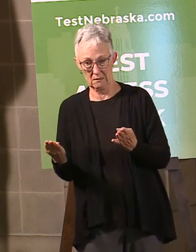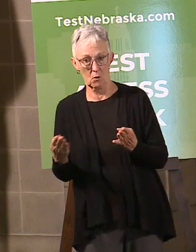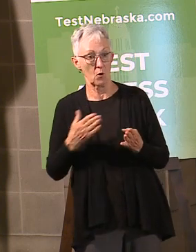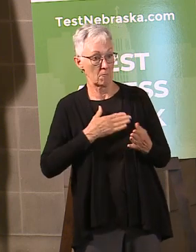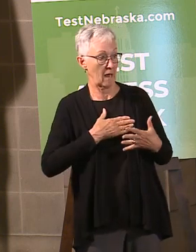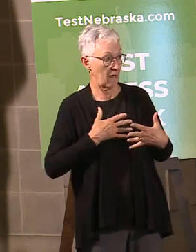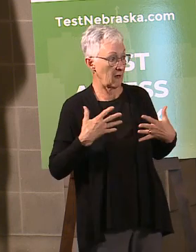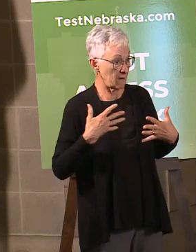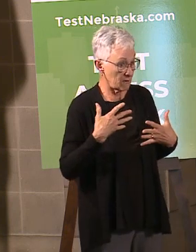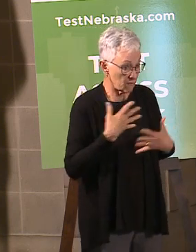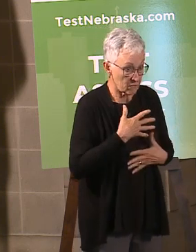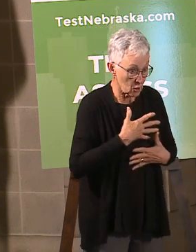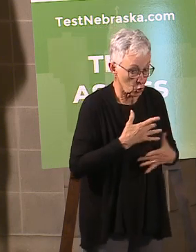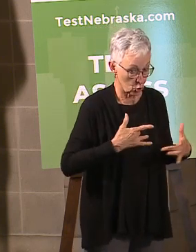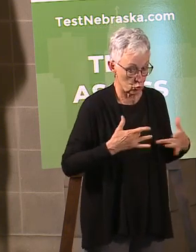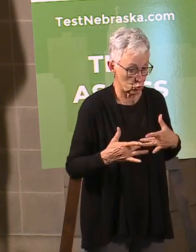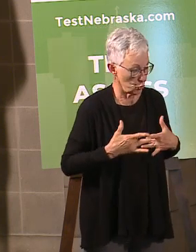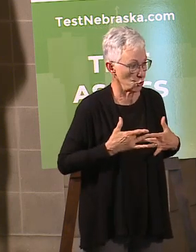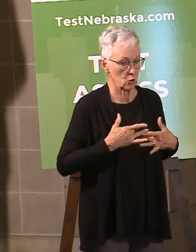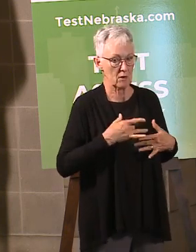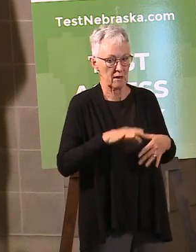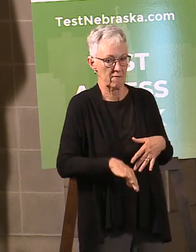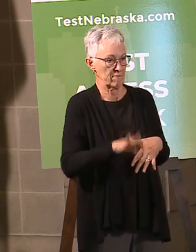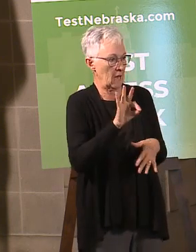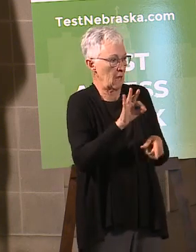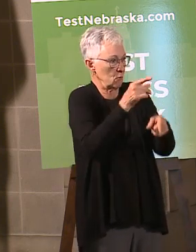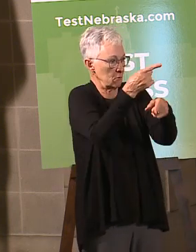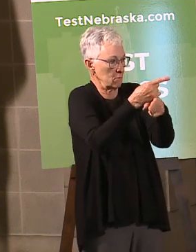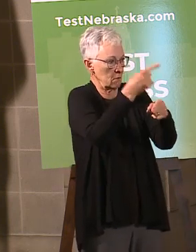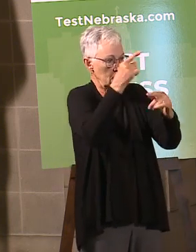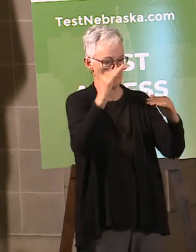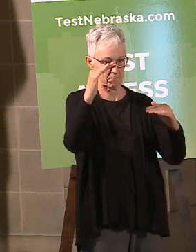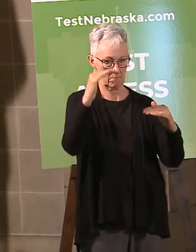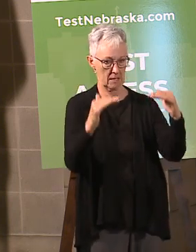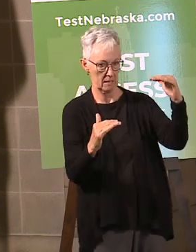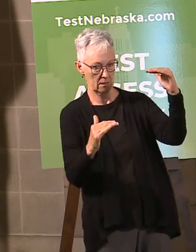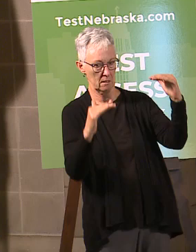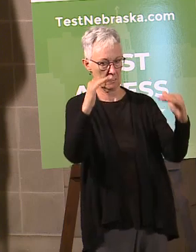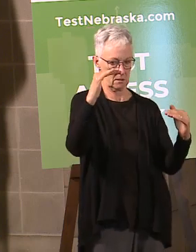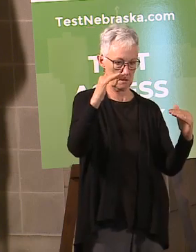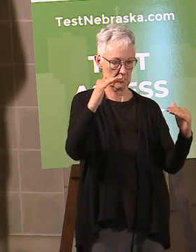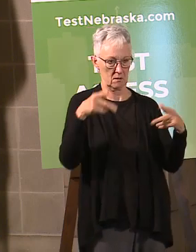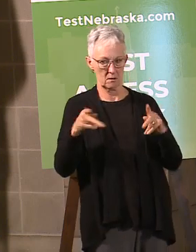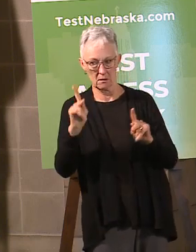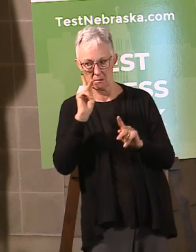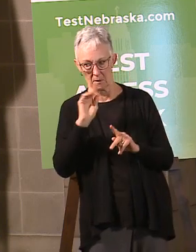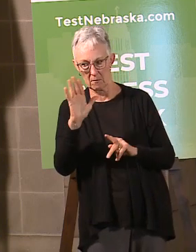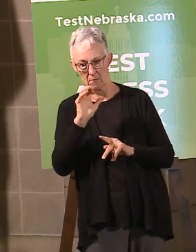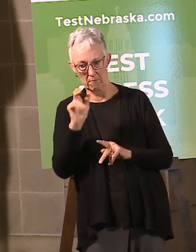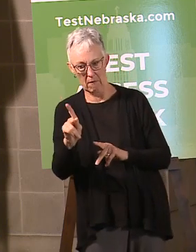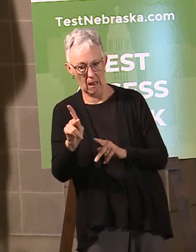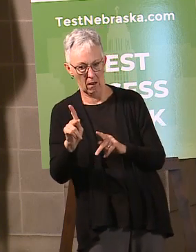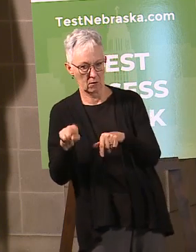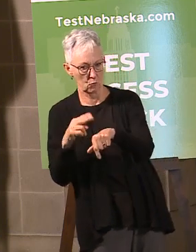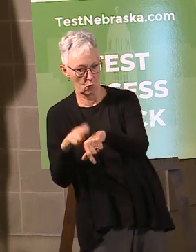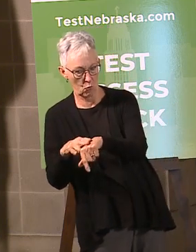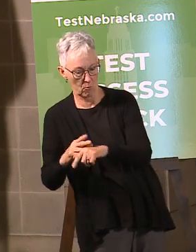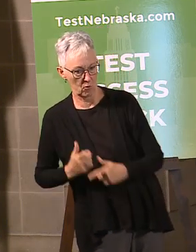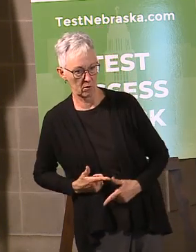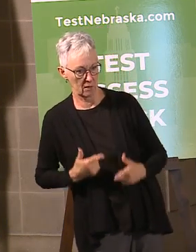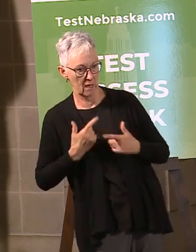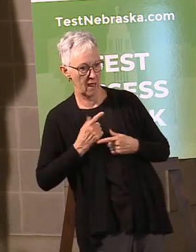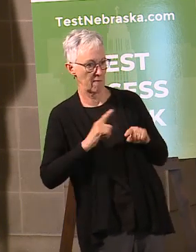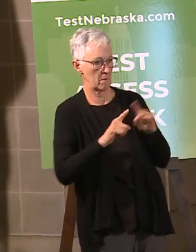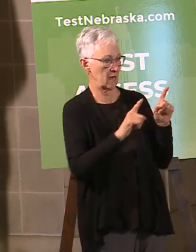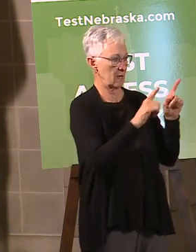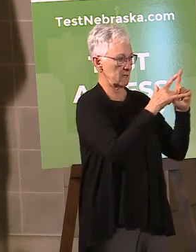that we're letting people return to a more normal way of life, and that we continue to control the spread of the virus so that we can manage it within the healthcare system. That's our whole